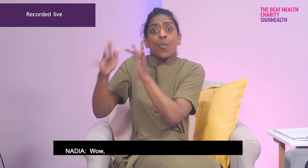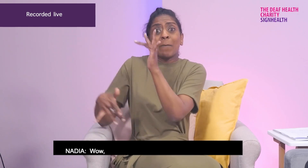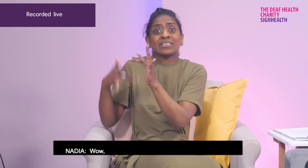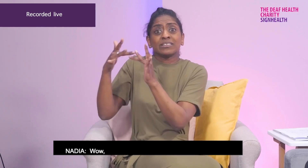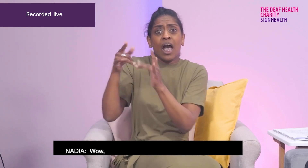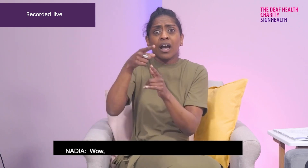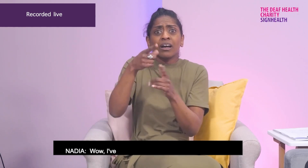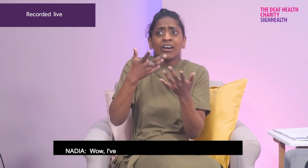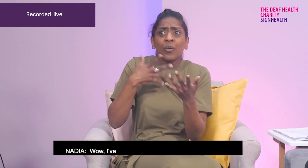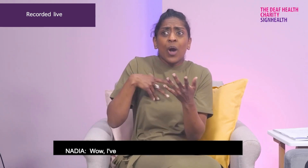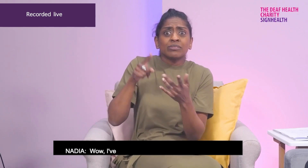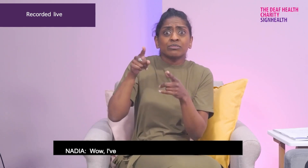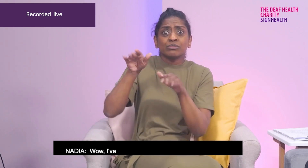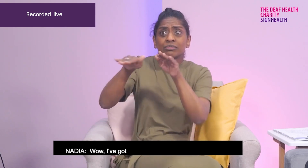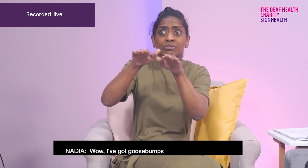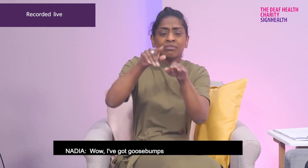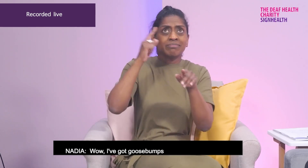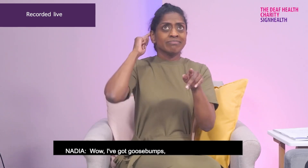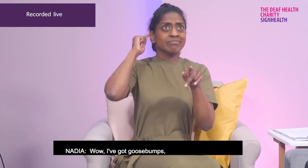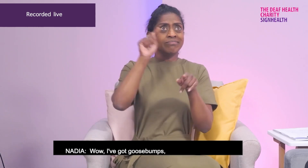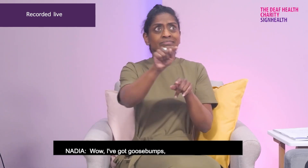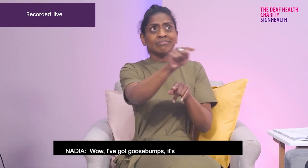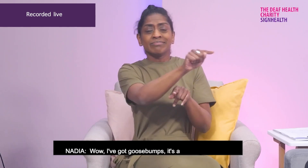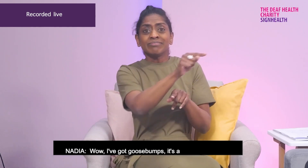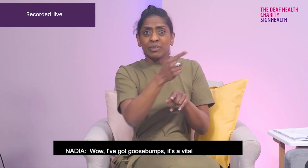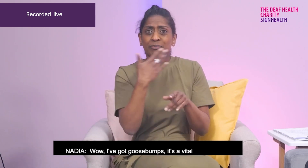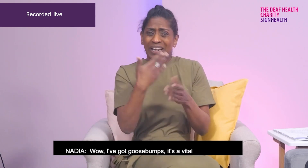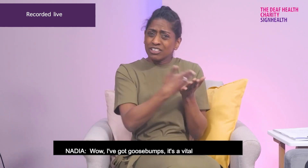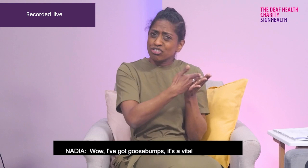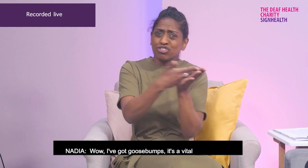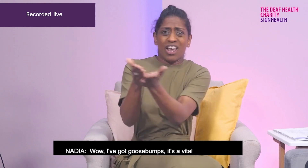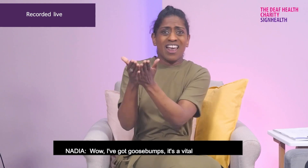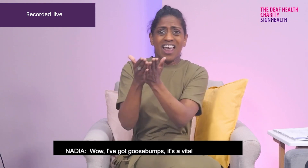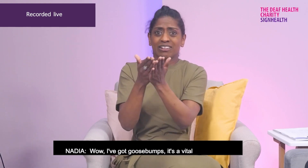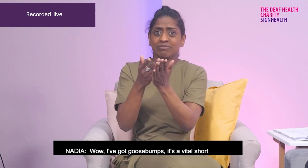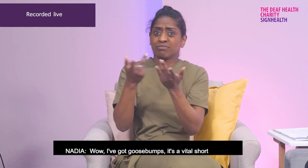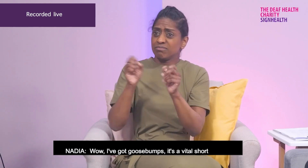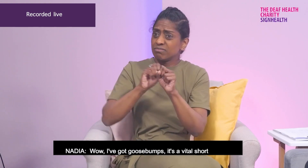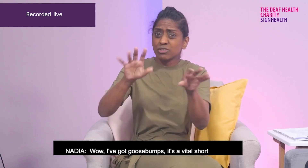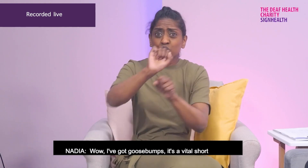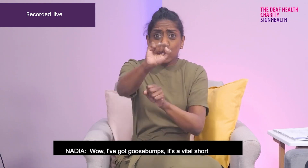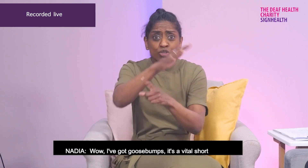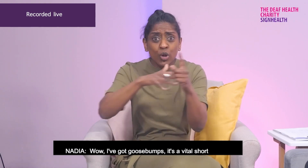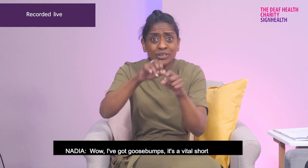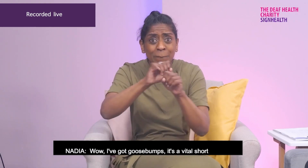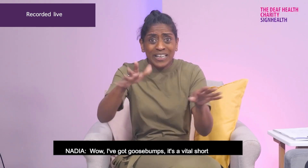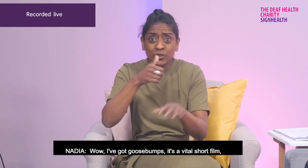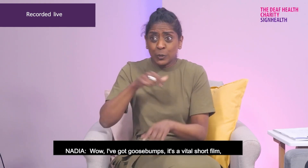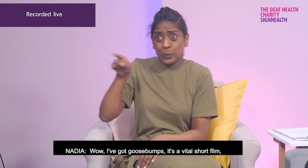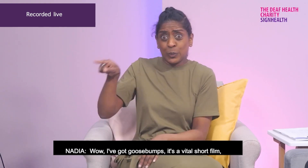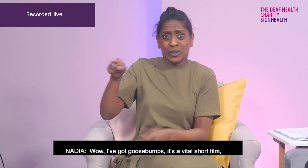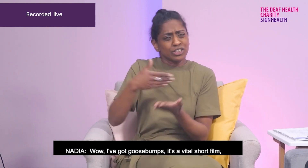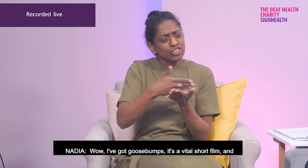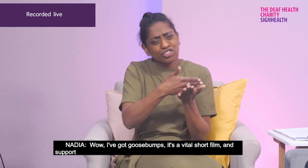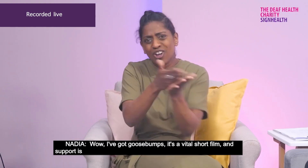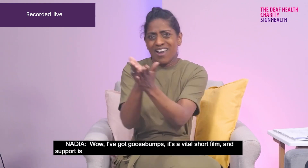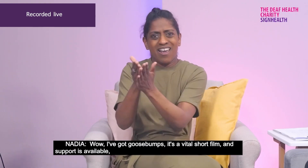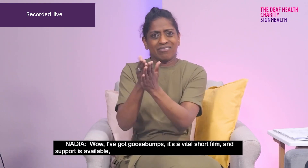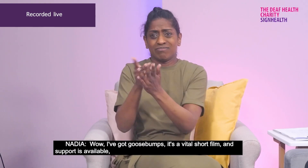This is vital short film and it seems so simple. The support is available and again, we will be uploading this film to